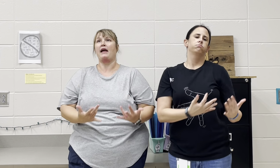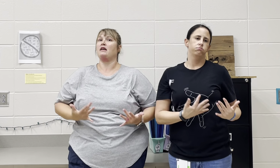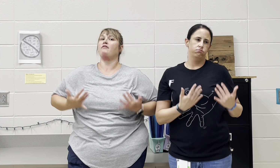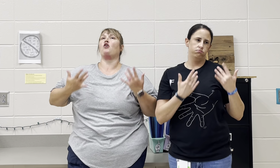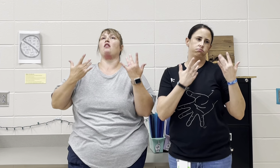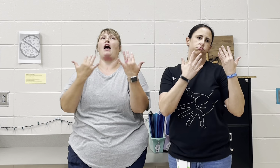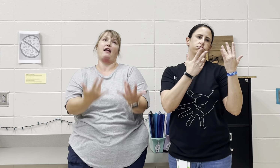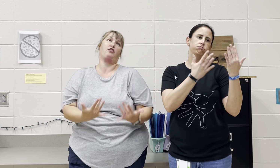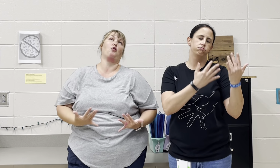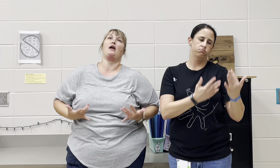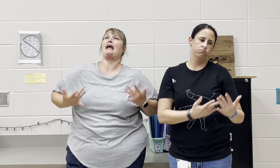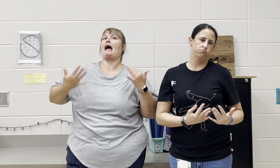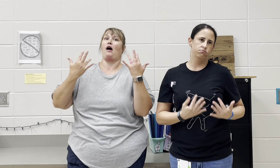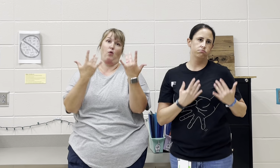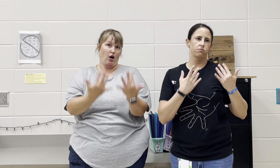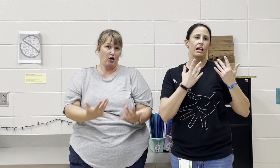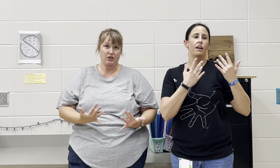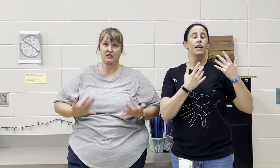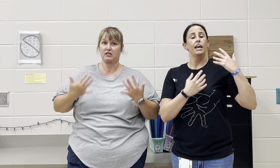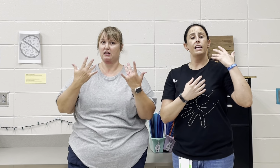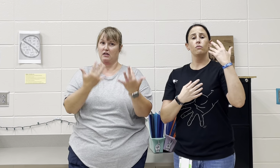waited for like 3 hours. And when